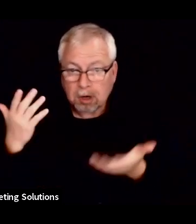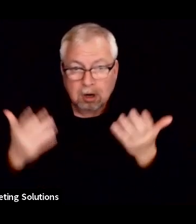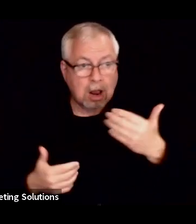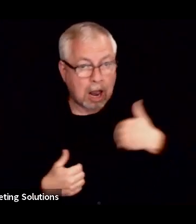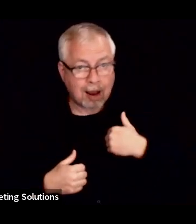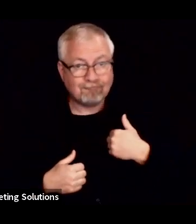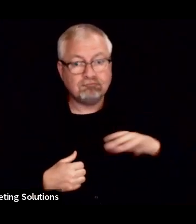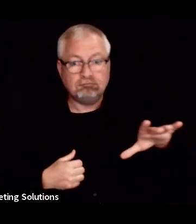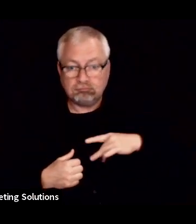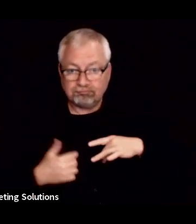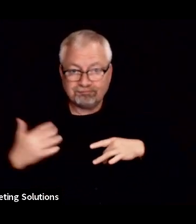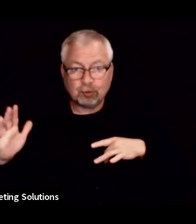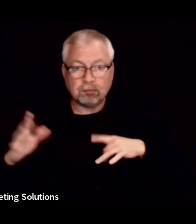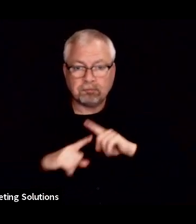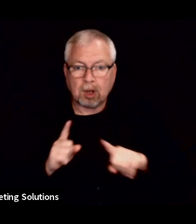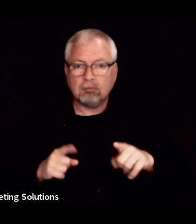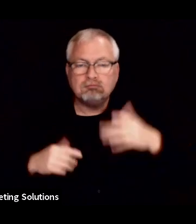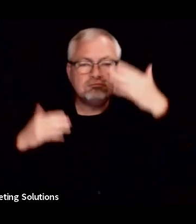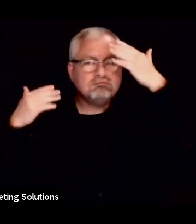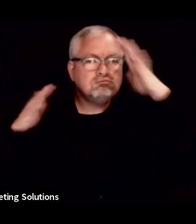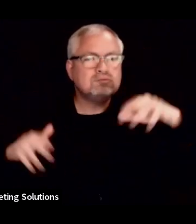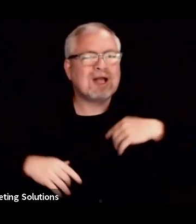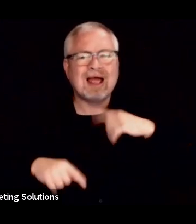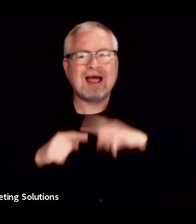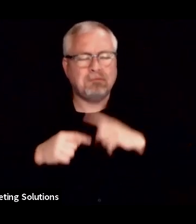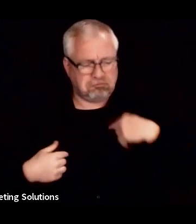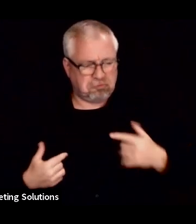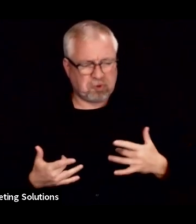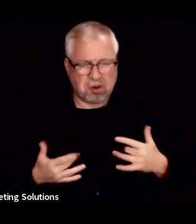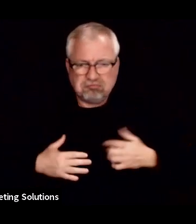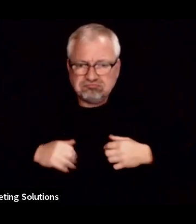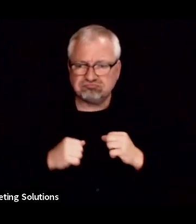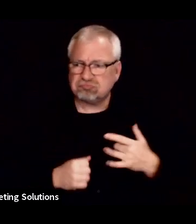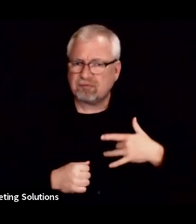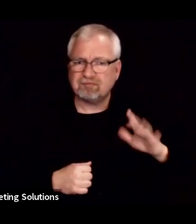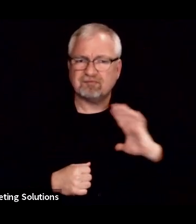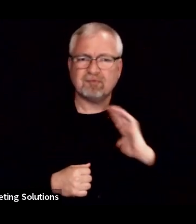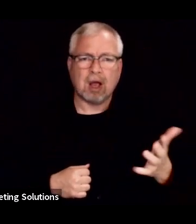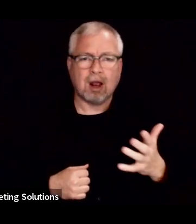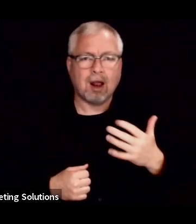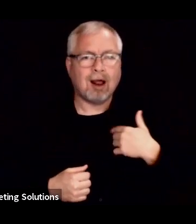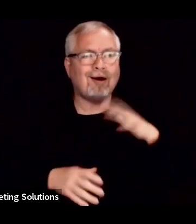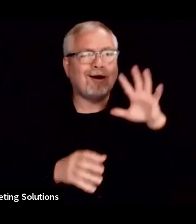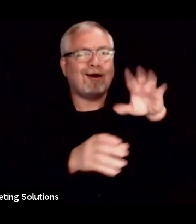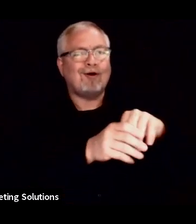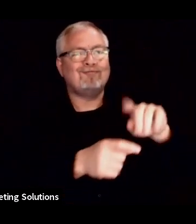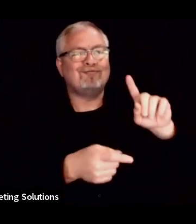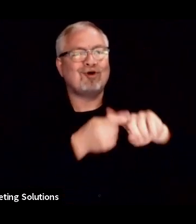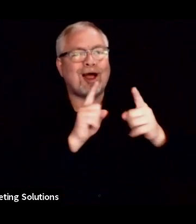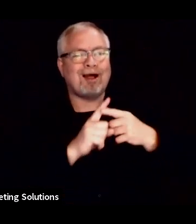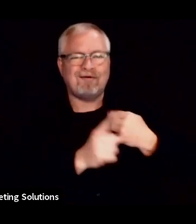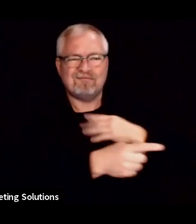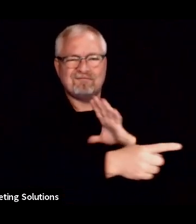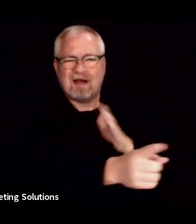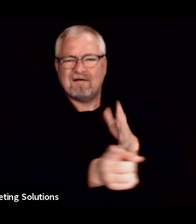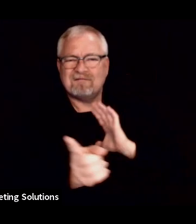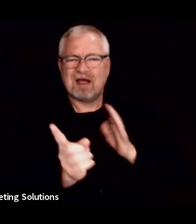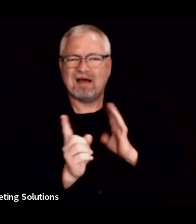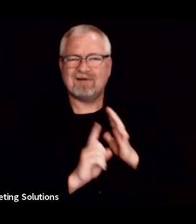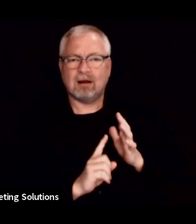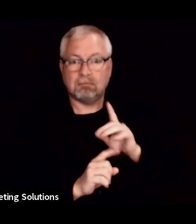to spend time with friends, but we want everyone to be safe. And we have to take it seriously. I